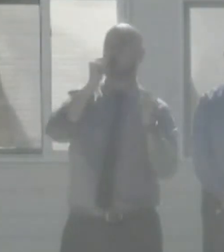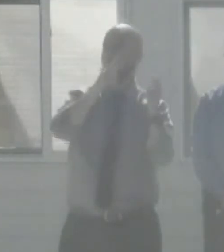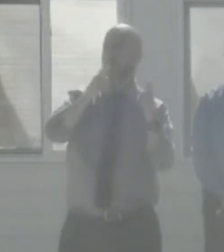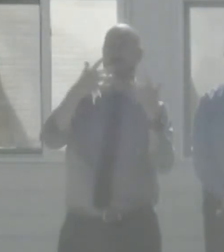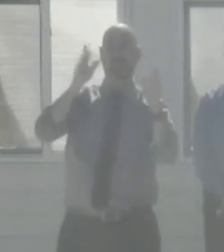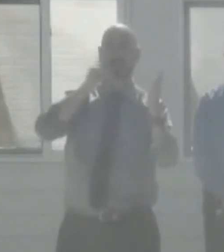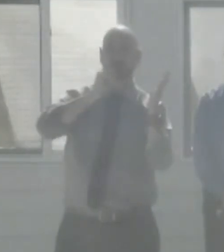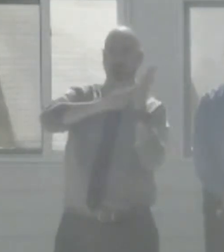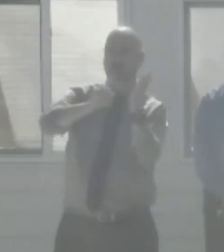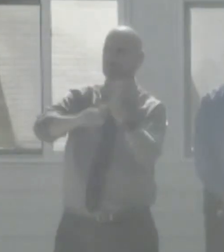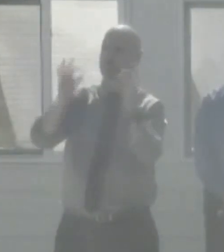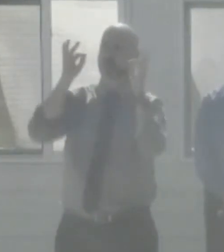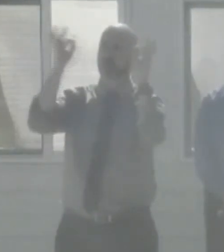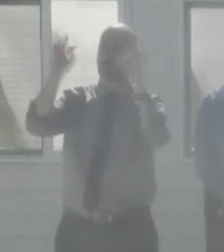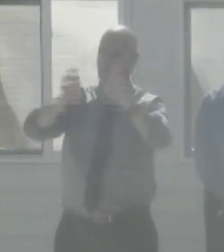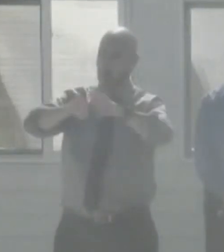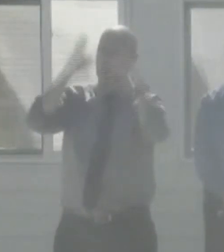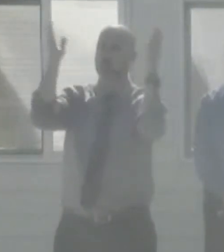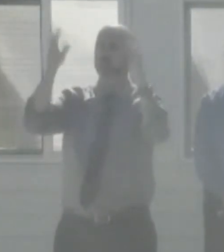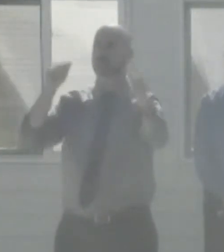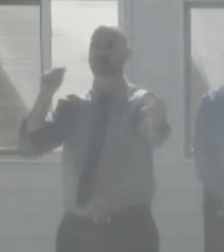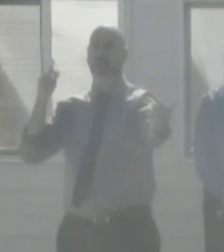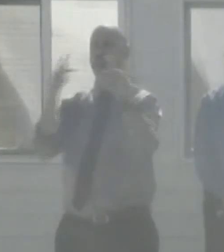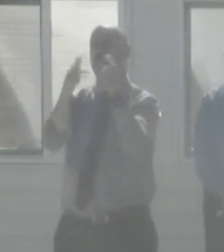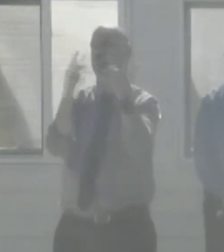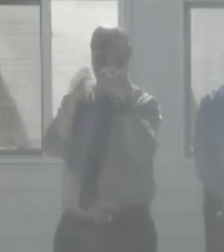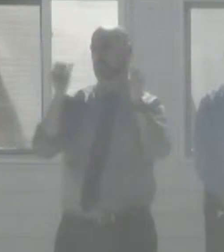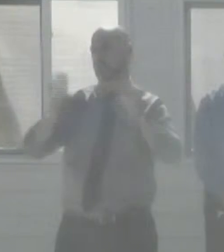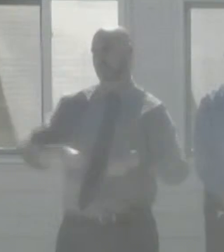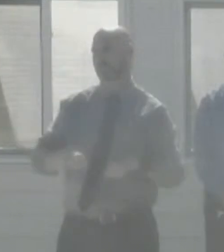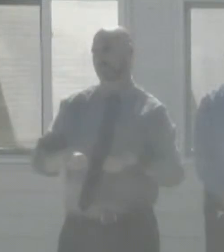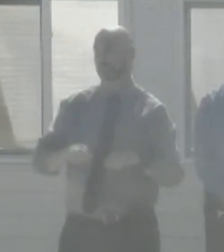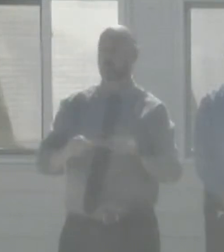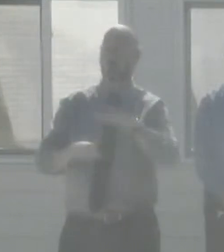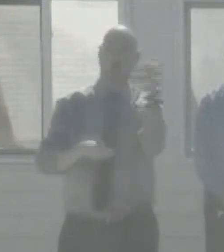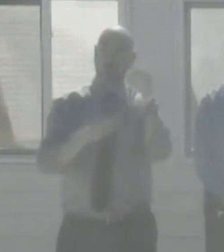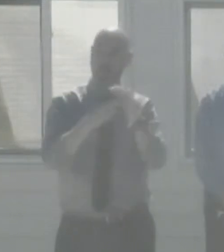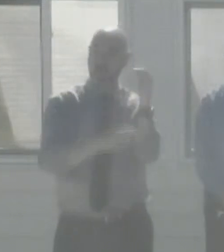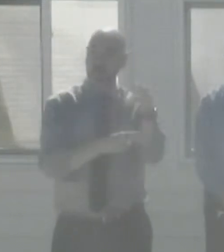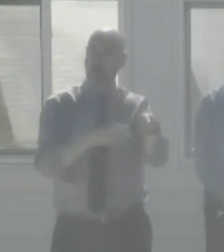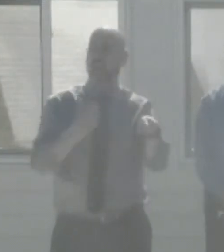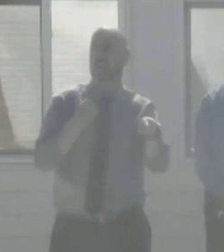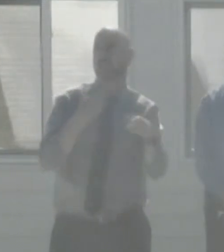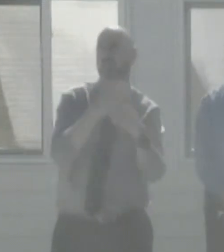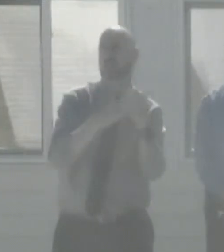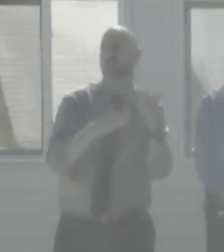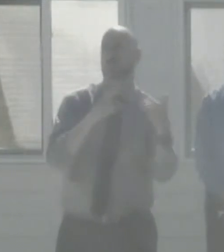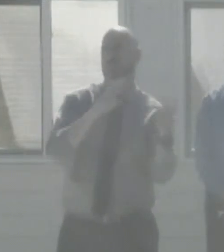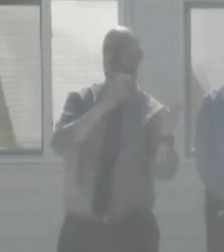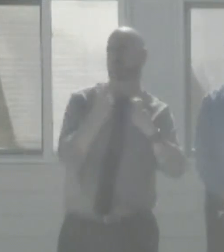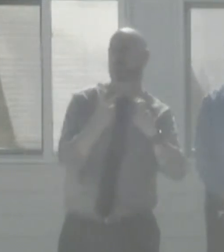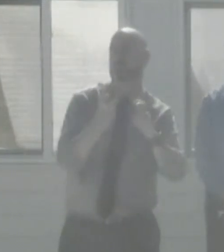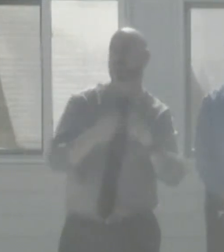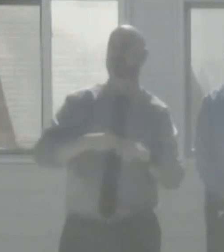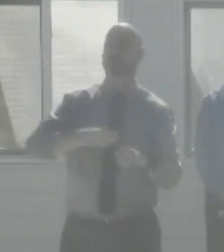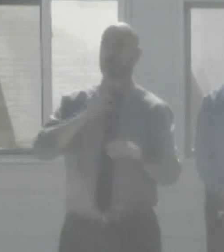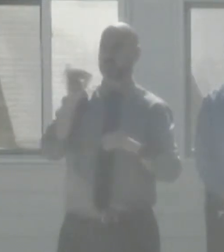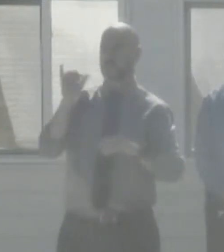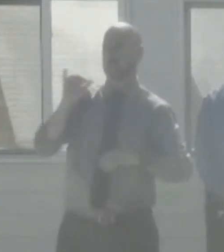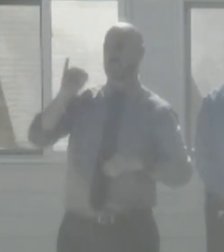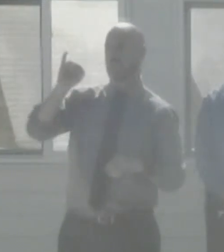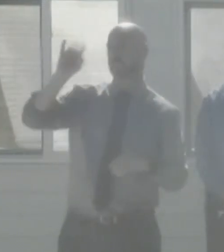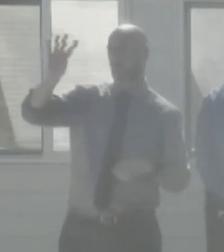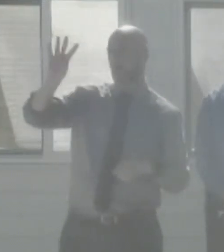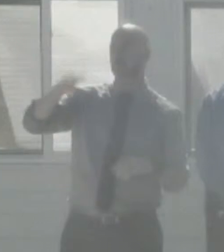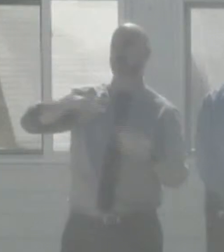throughout other parts of the state where they are looking at different issues. I-4, I-75, Alligator Alley are